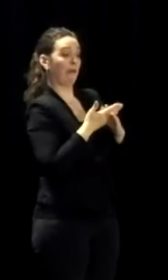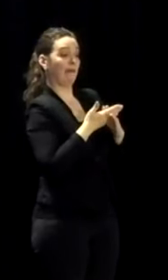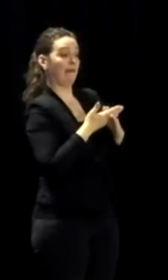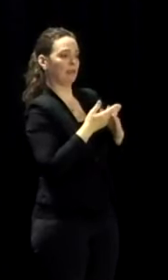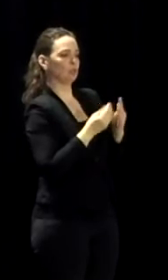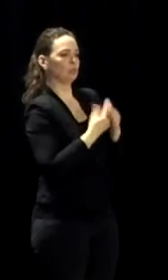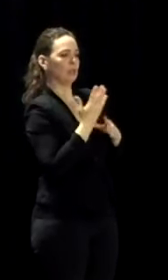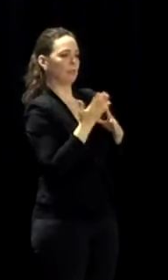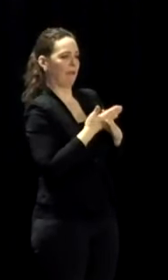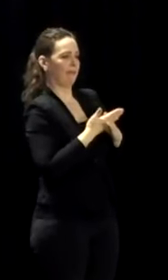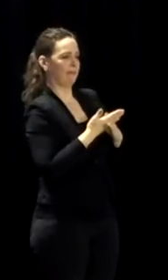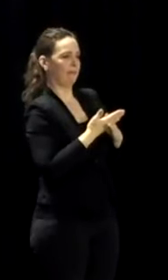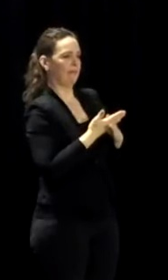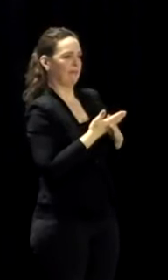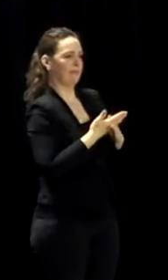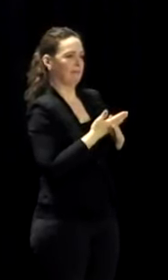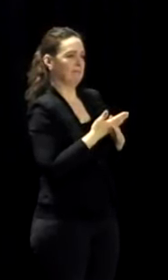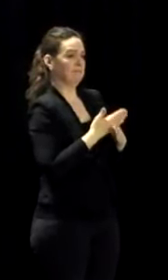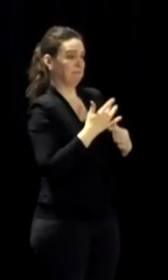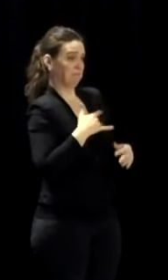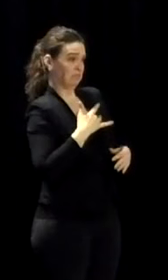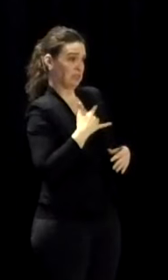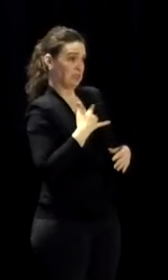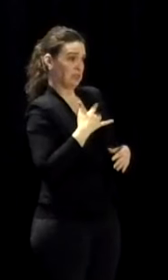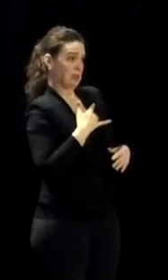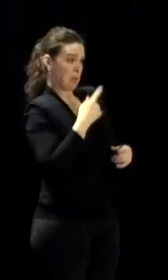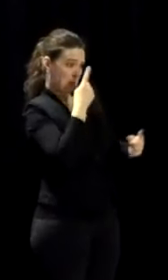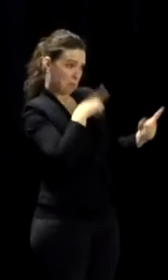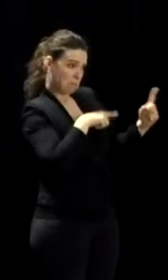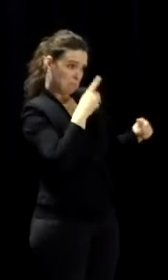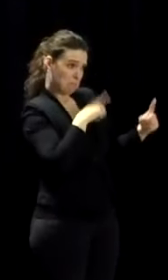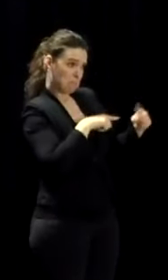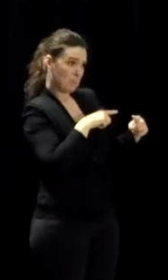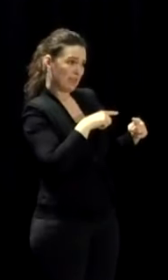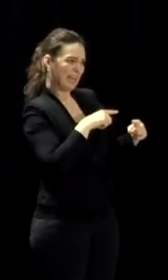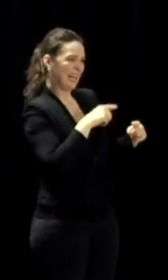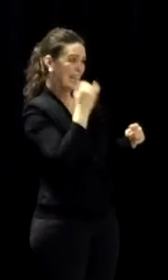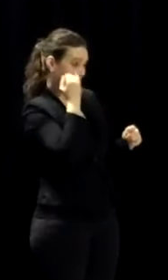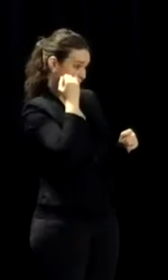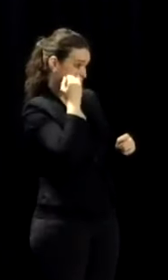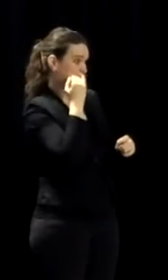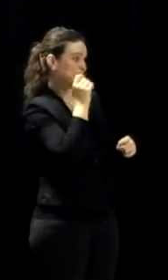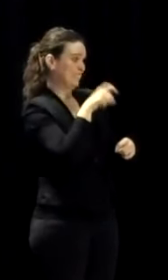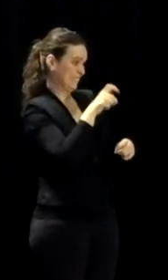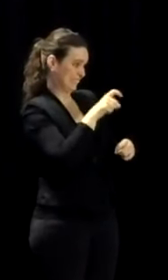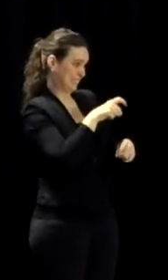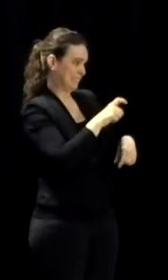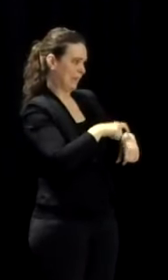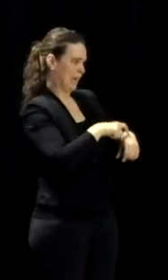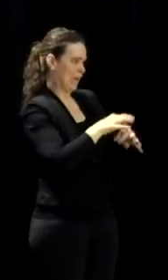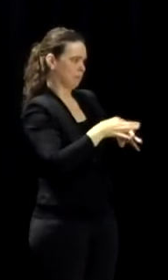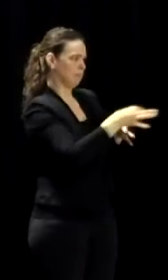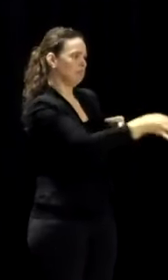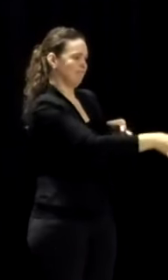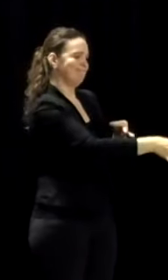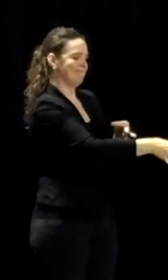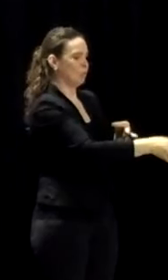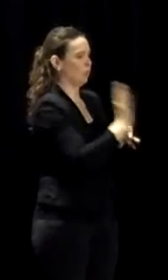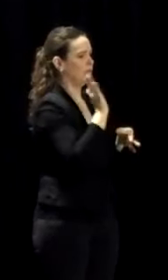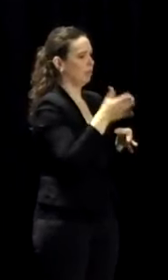by the governor, and this gives everybody more time. And when you look at our curve right